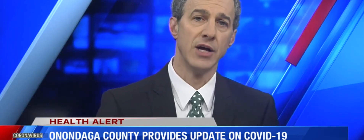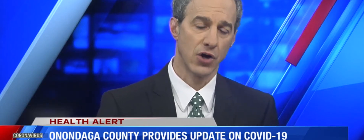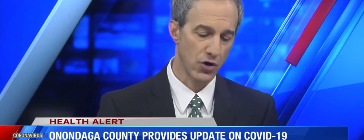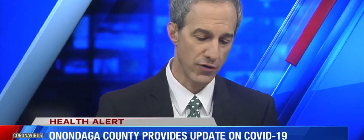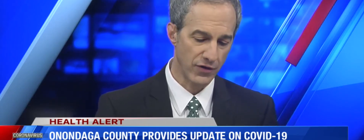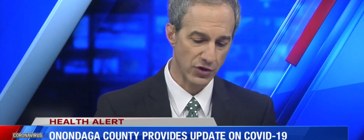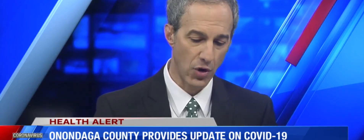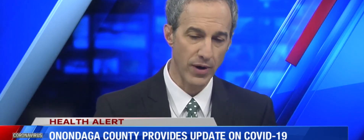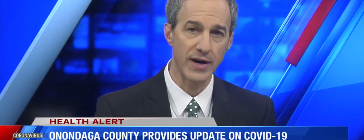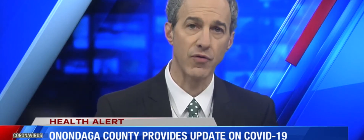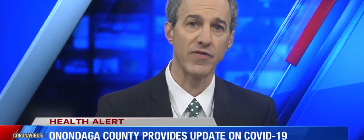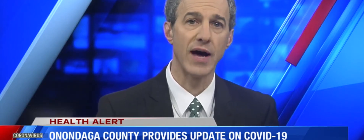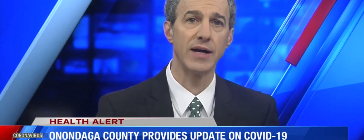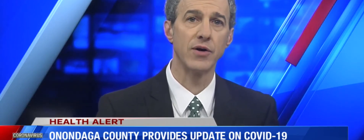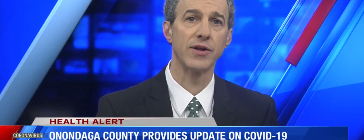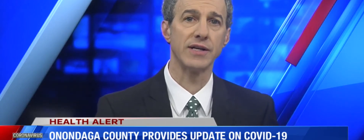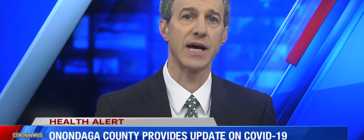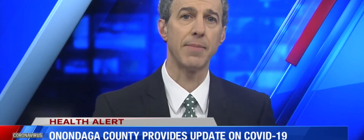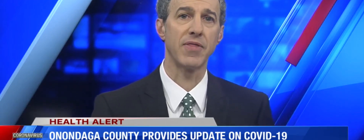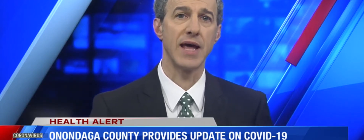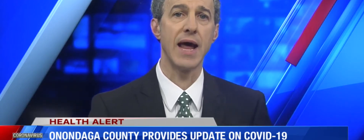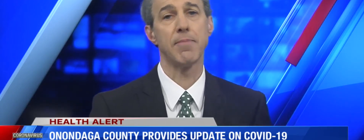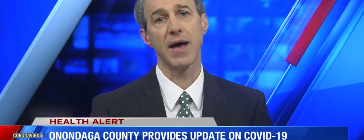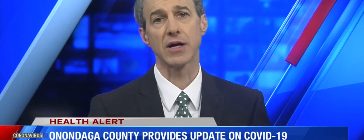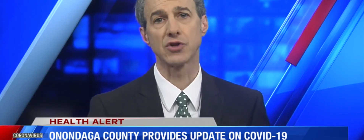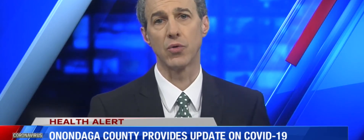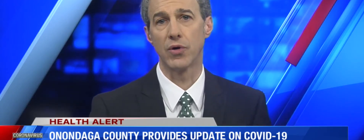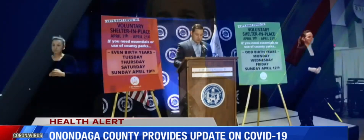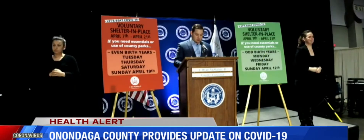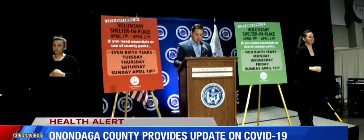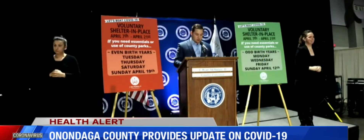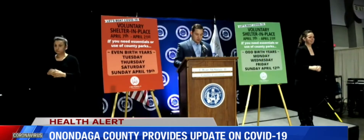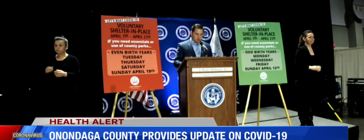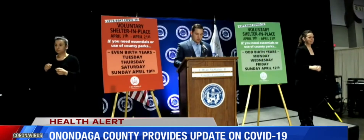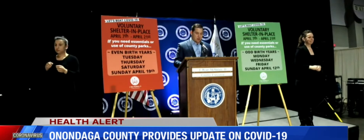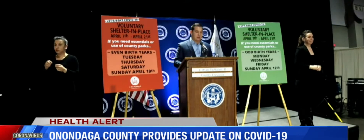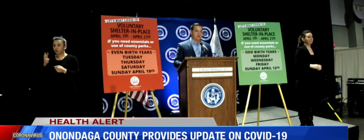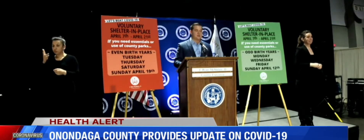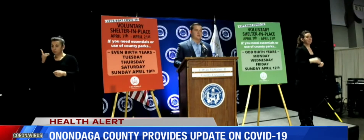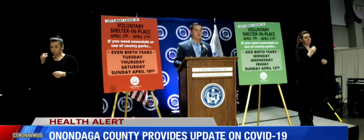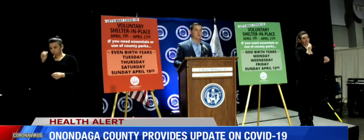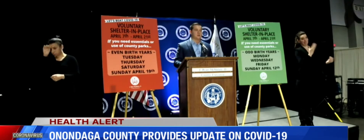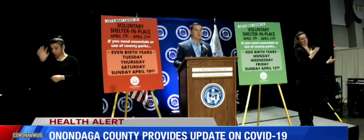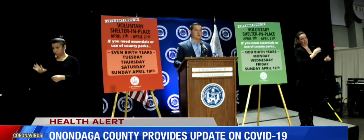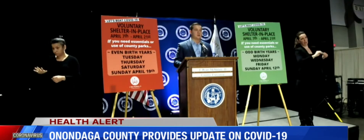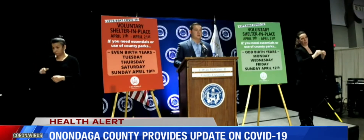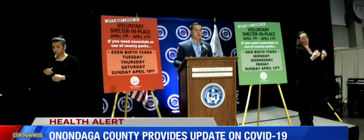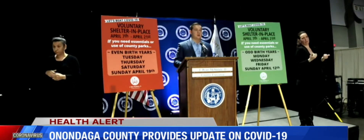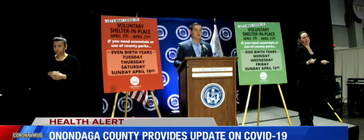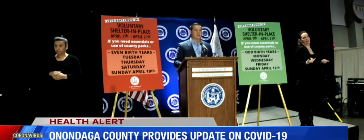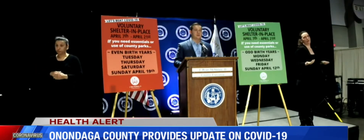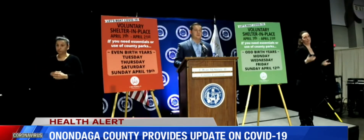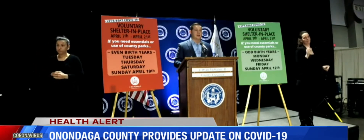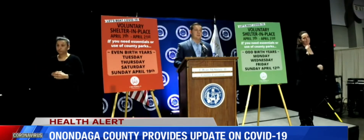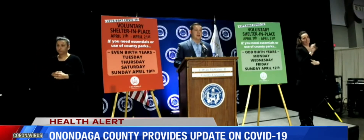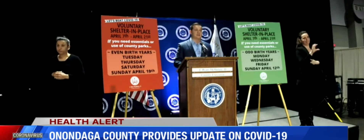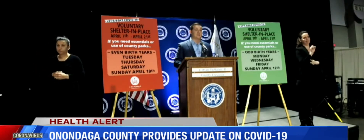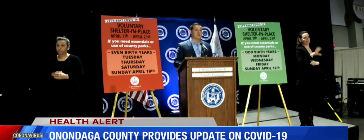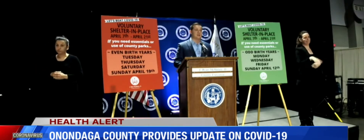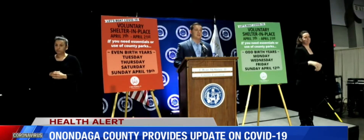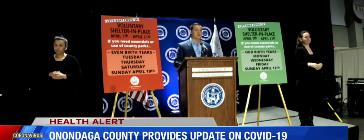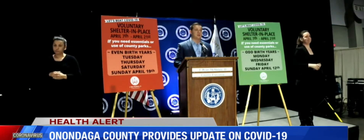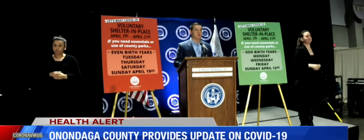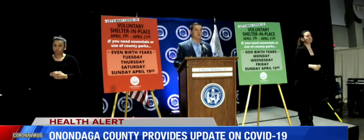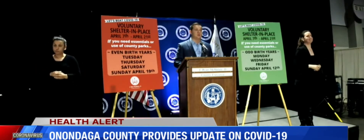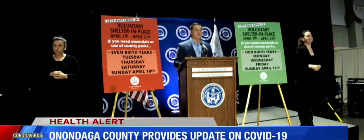that curve is going, if we've gotten near to the top of the apex or if we're still going up. Here's the county executive. Initiatives that I'm